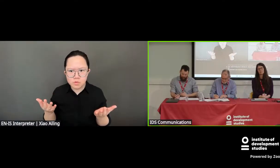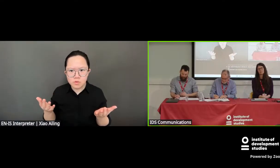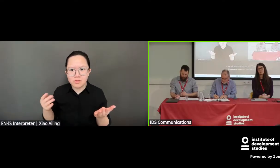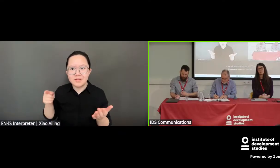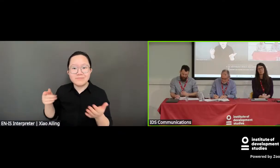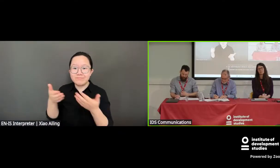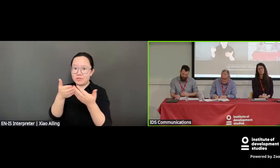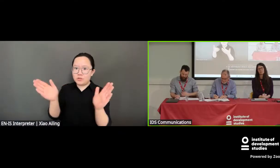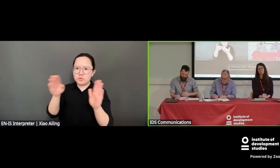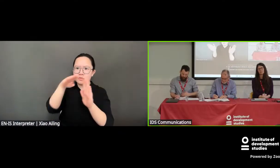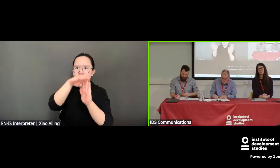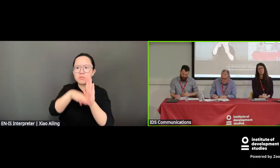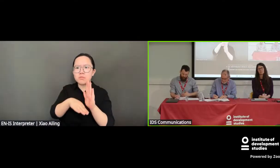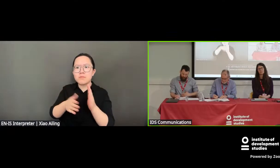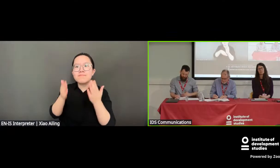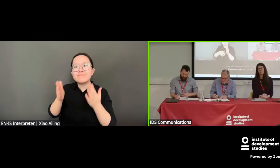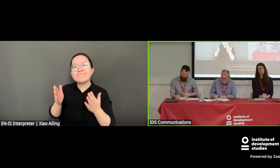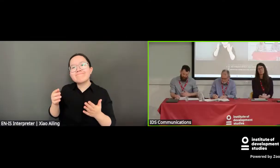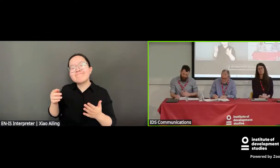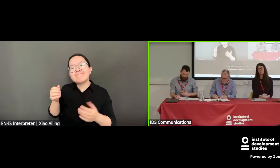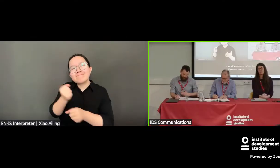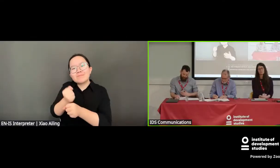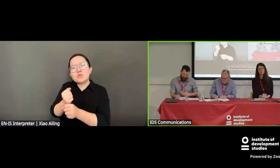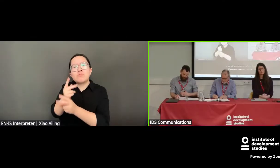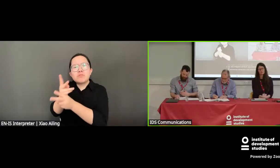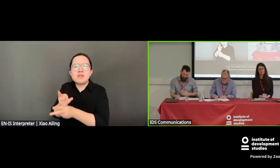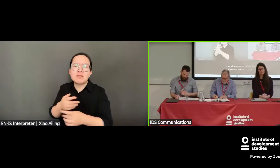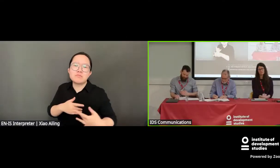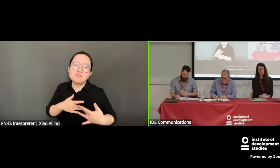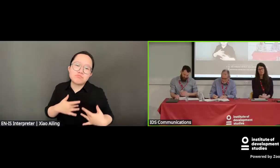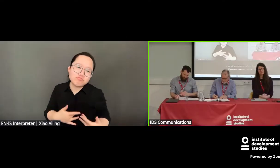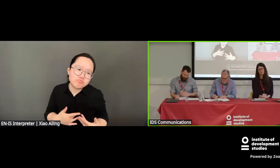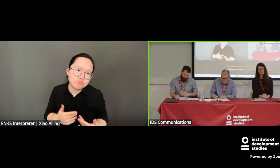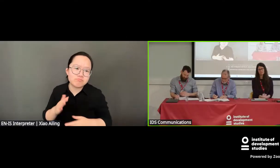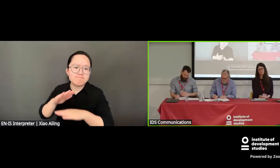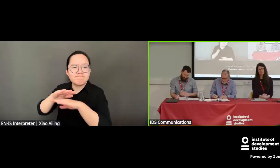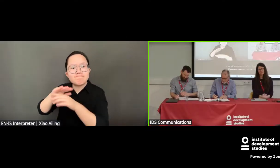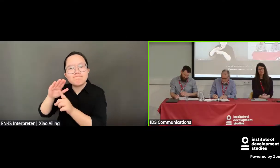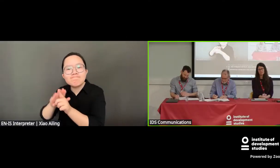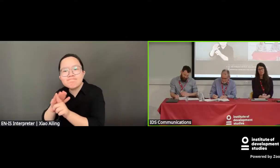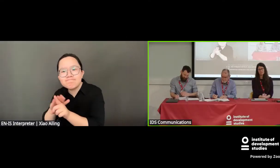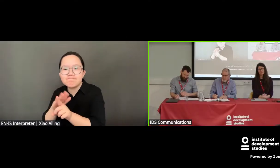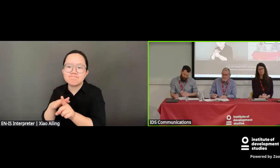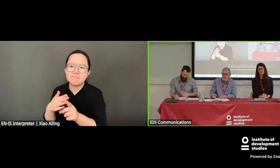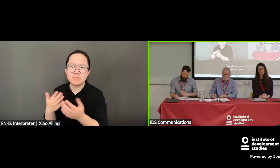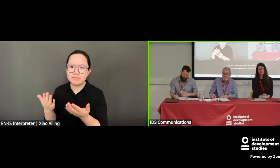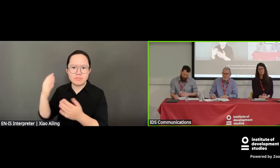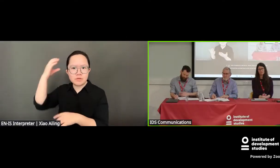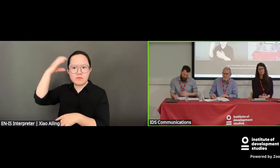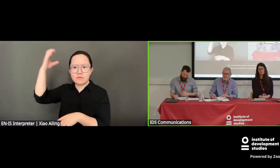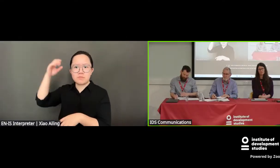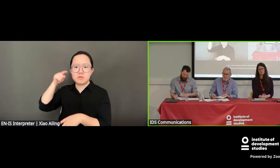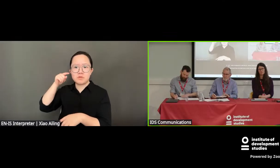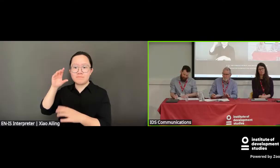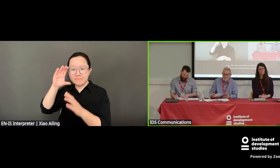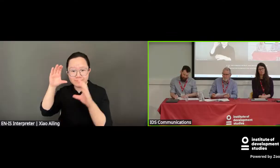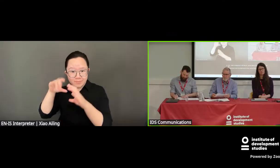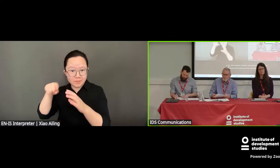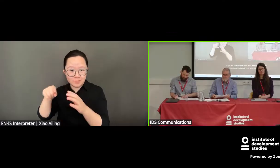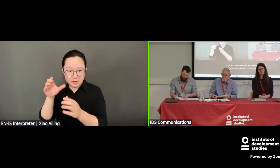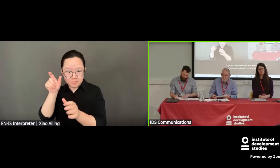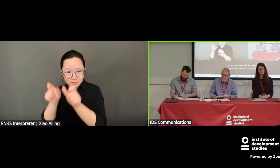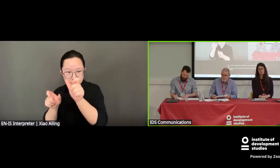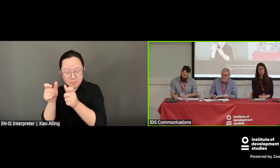caregivers who molest children with disabilities, adults with disabilities, and nothing is being